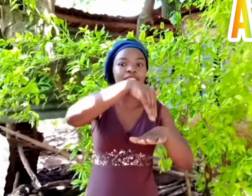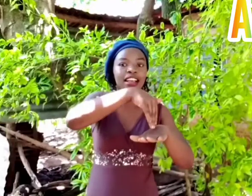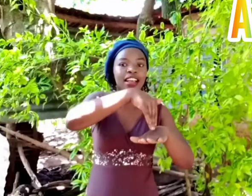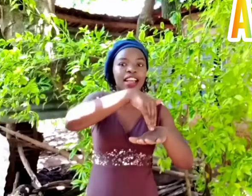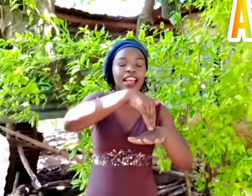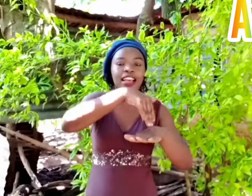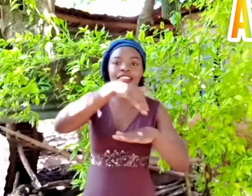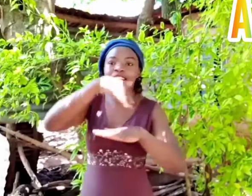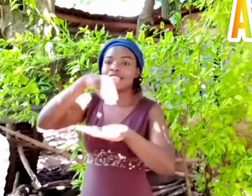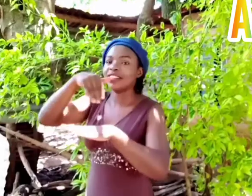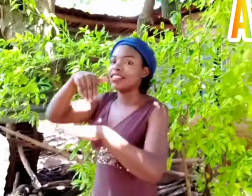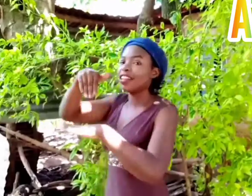At.